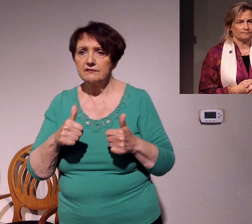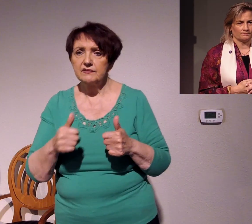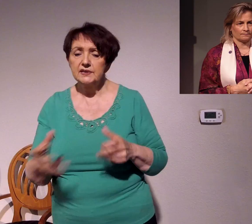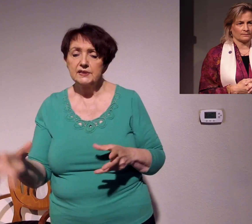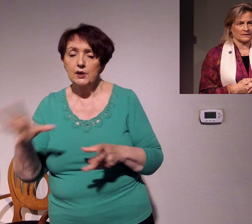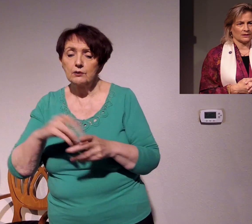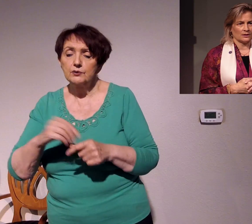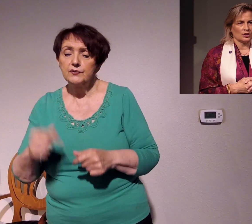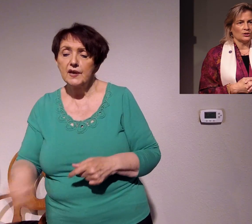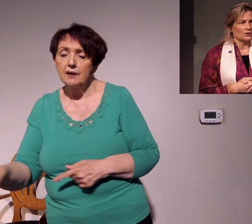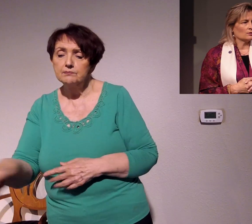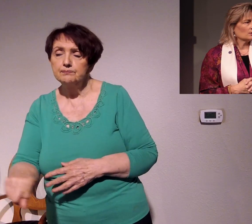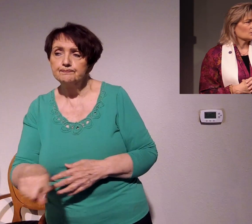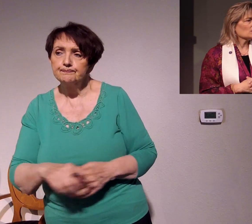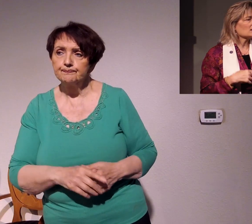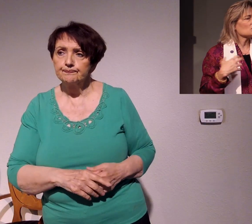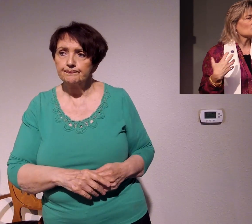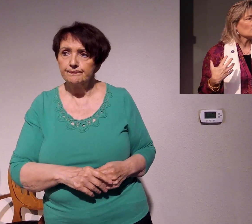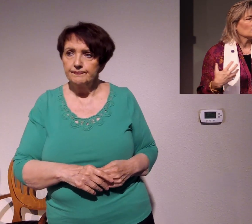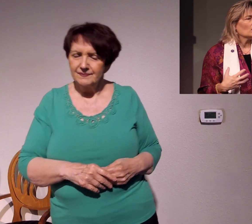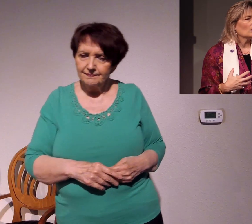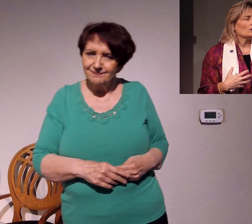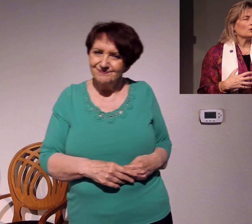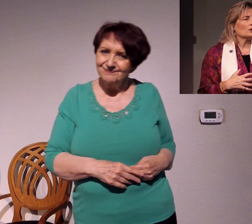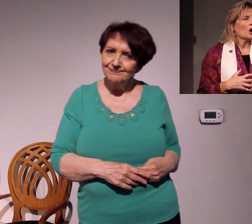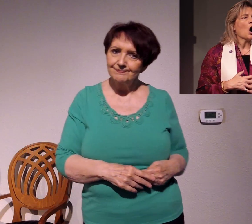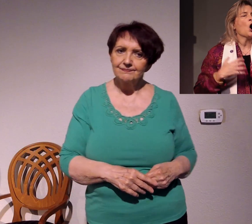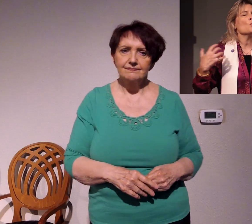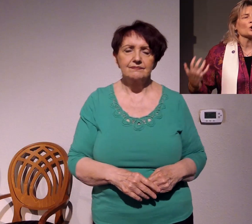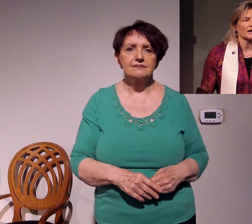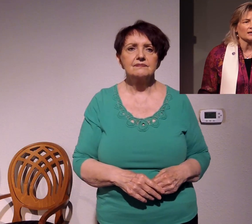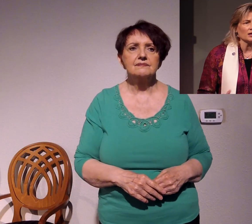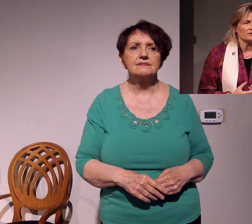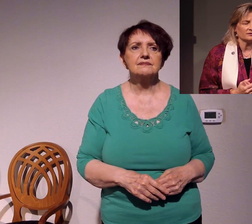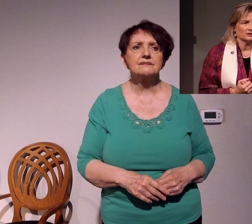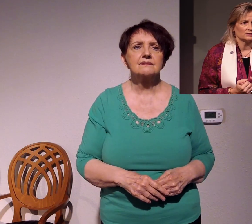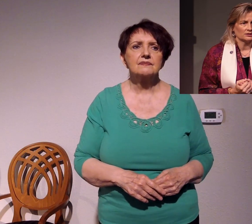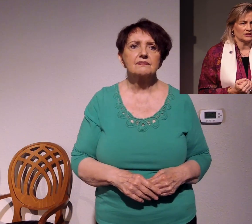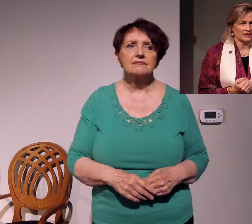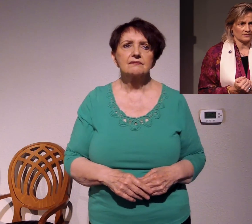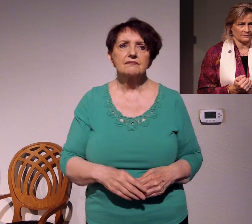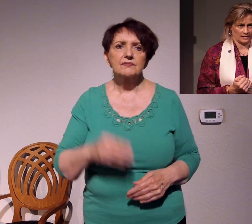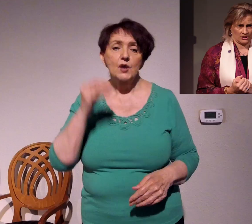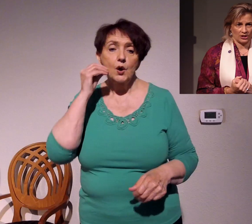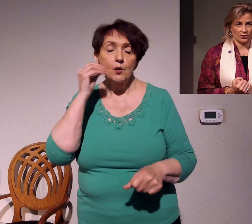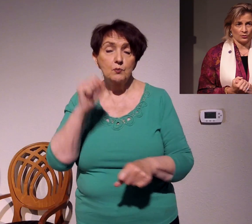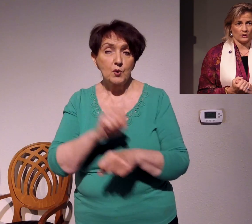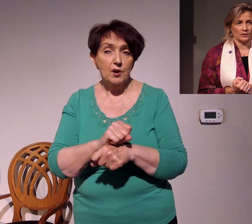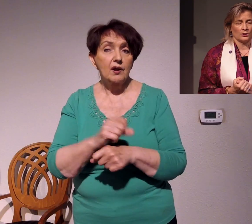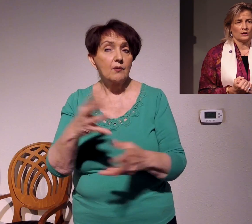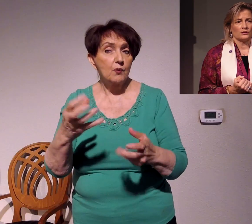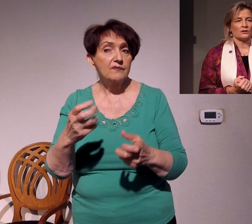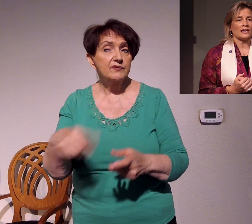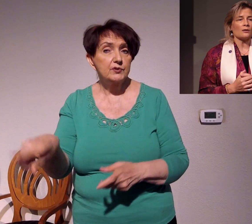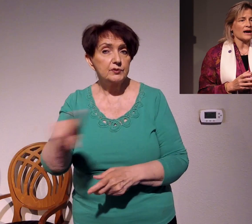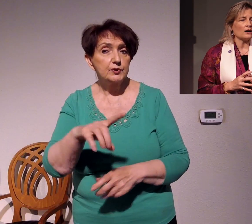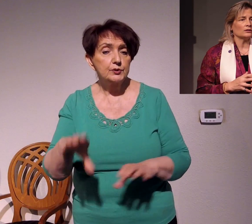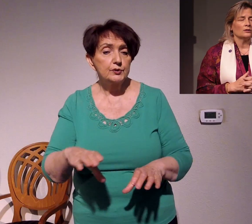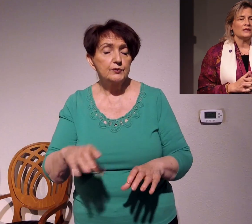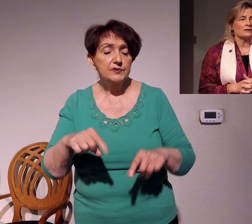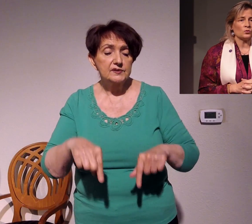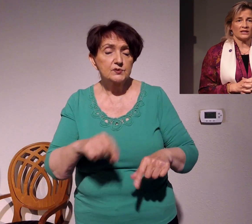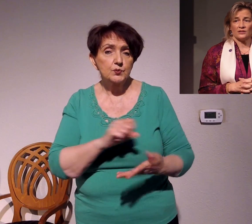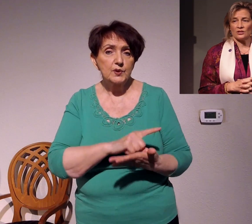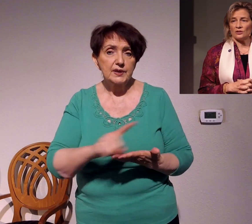them? So this is the homework I'd love to give to you, to think